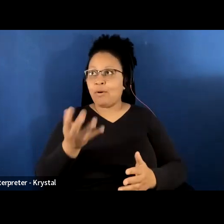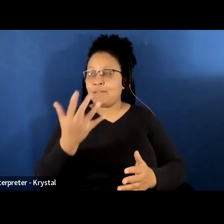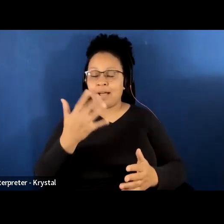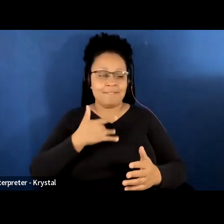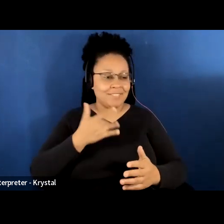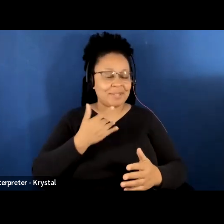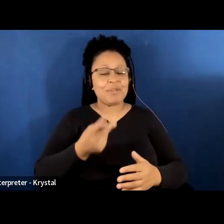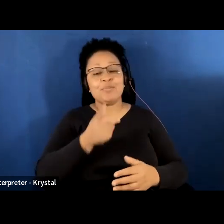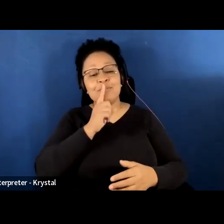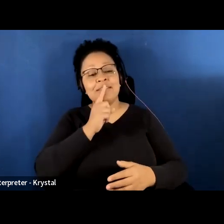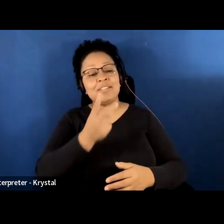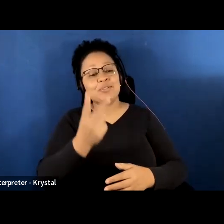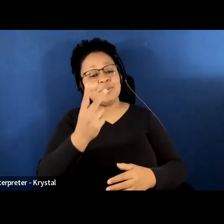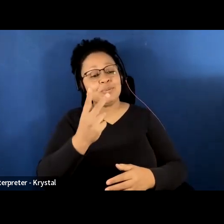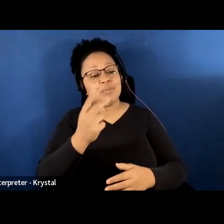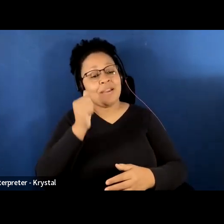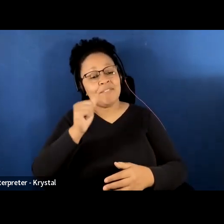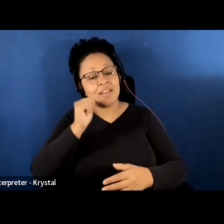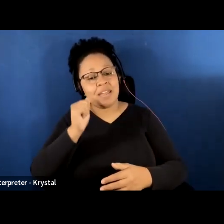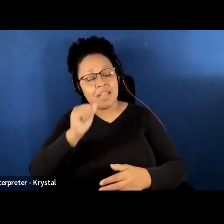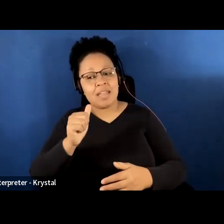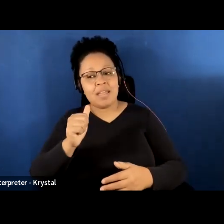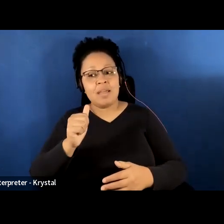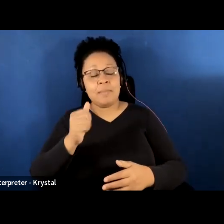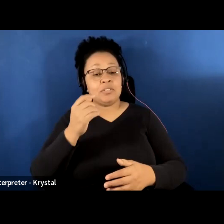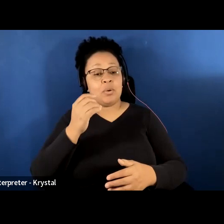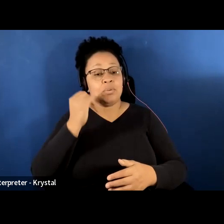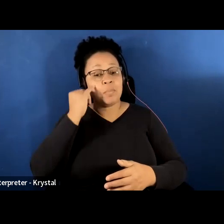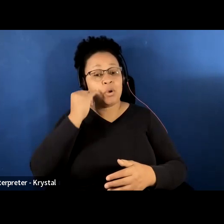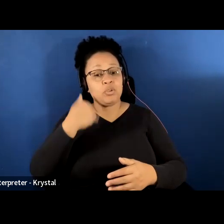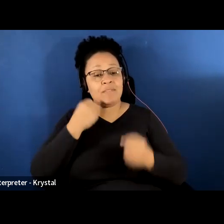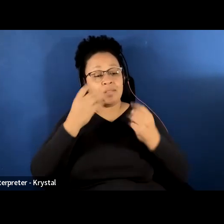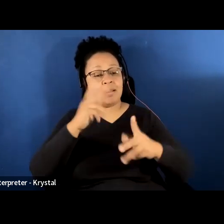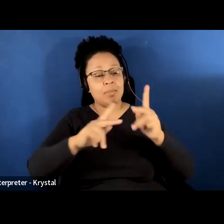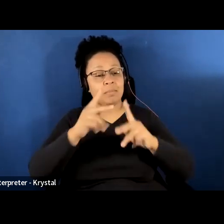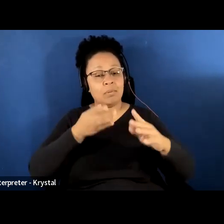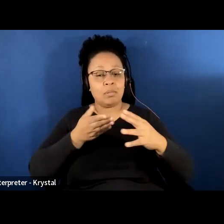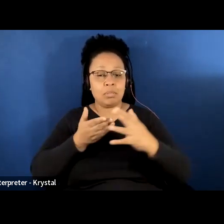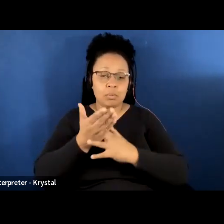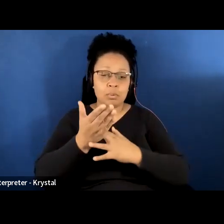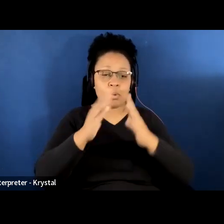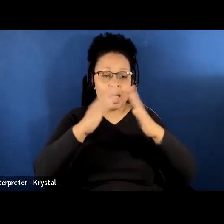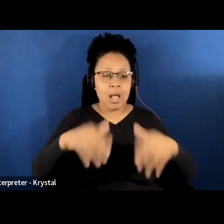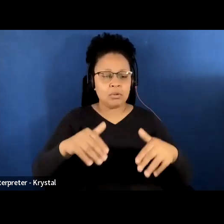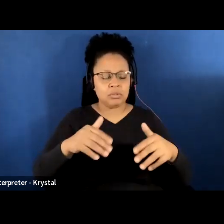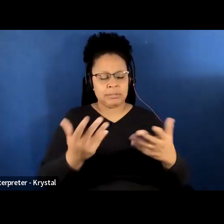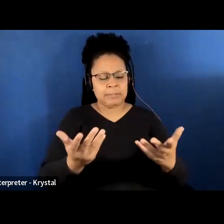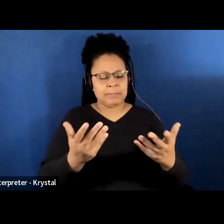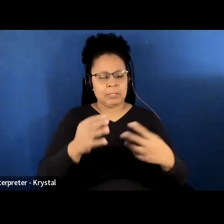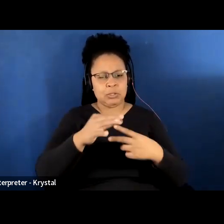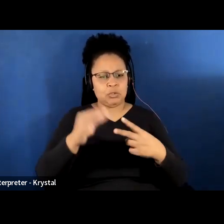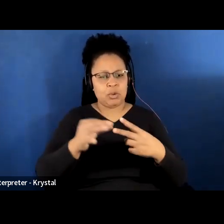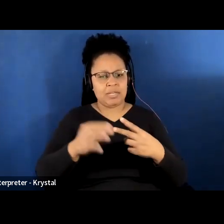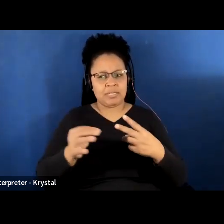but not every day is the same. But when you have a parade of people through your house, what are your choices